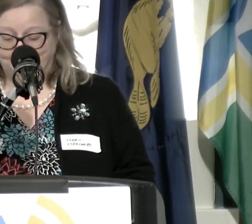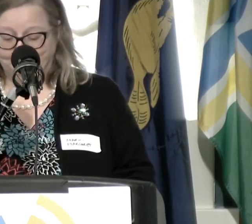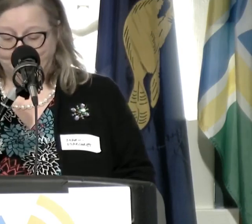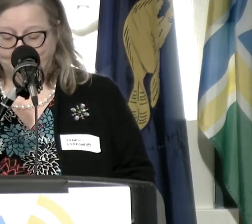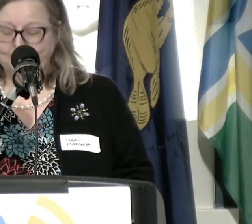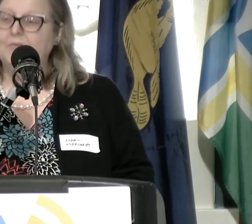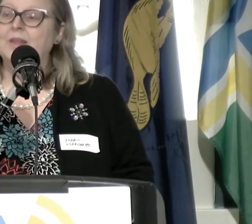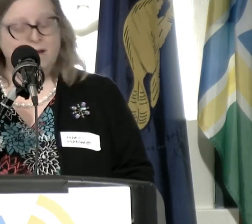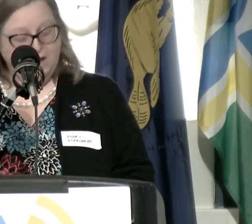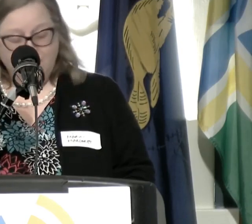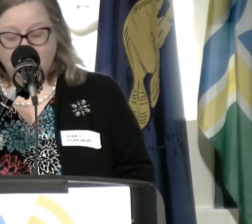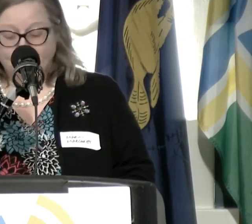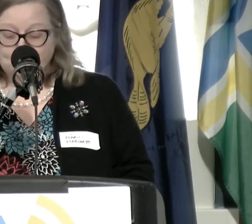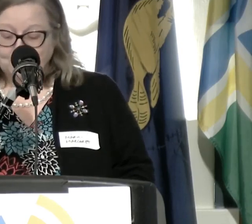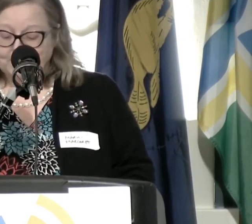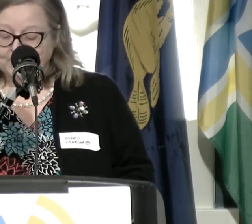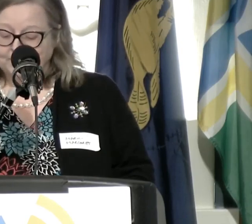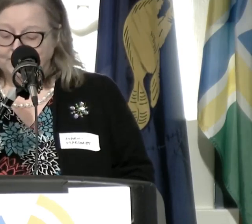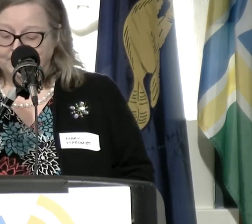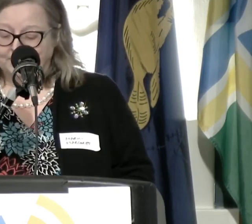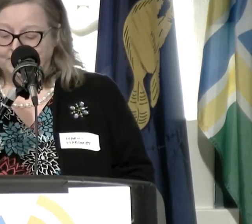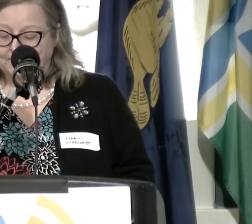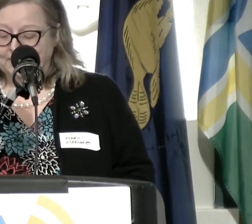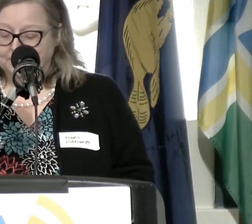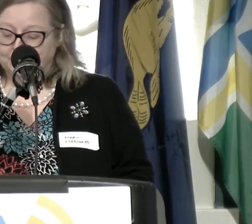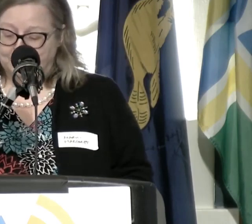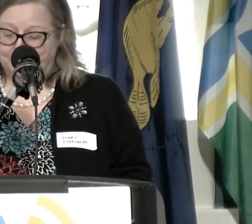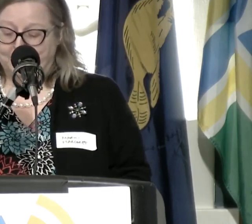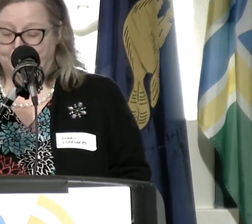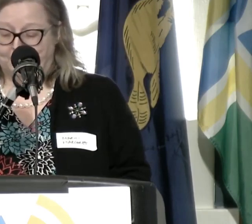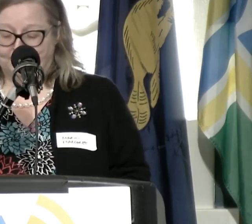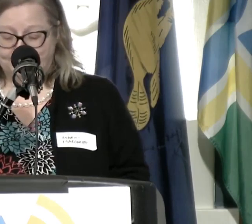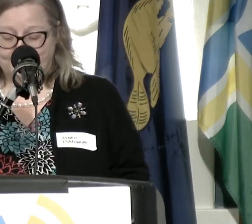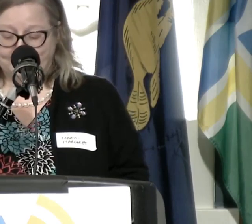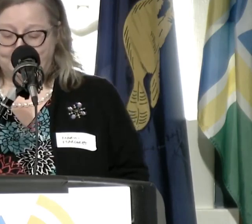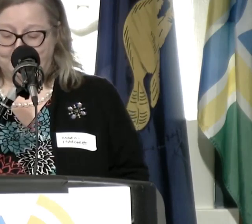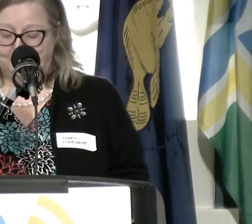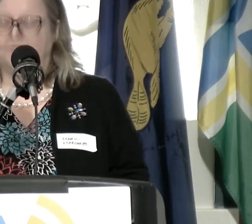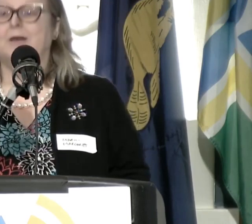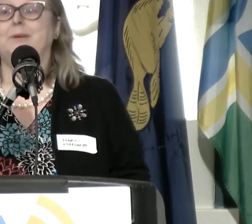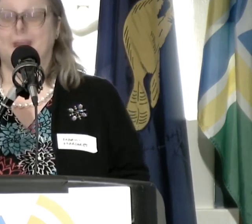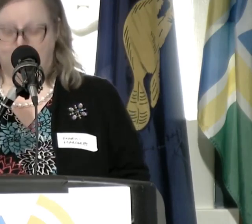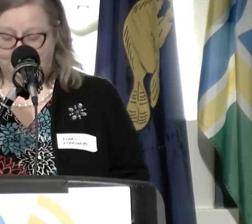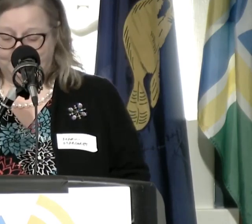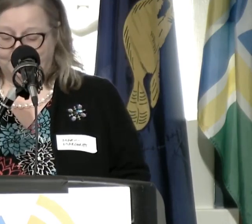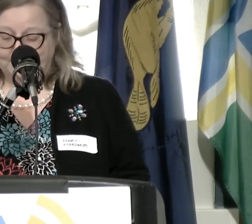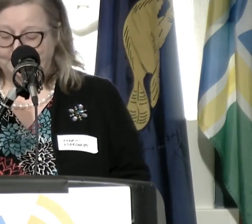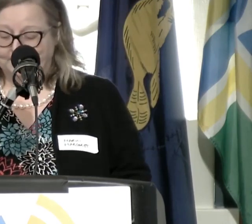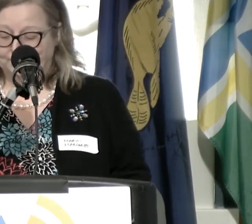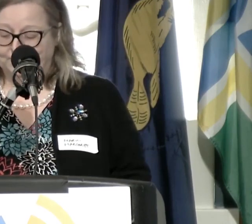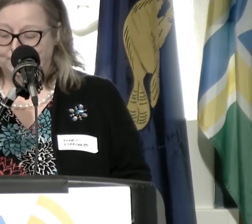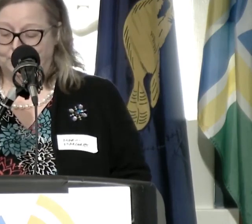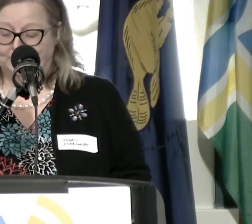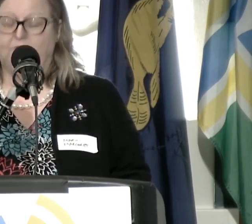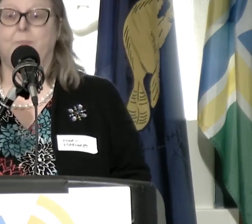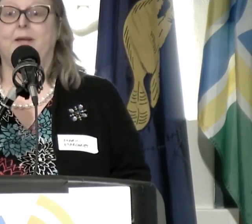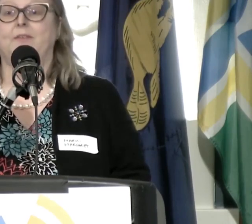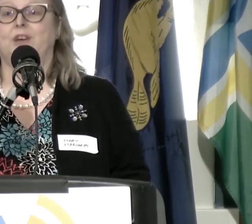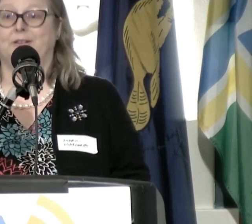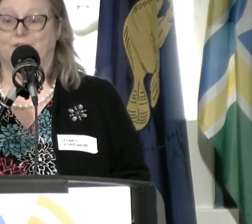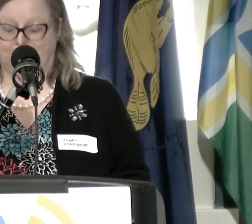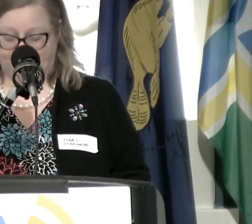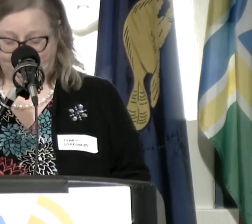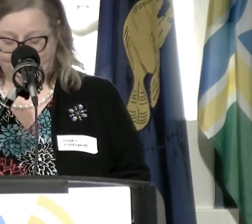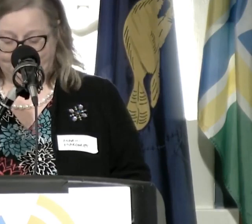program. For more than 100 years, City Cove of Portland is where civic-minded people have come together to find solutions to our region's